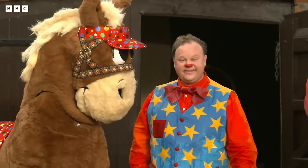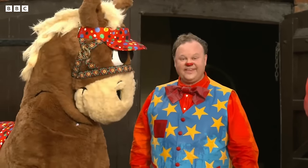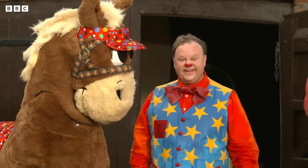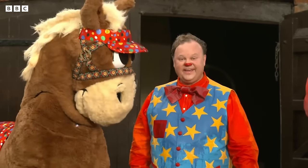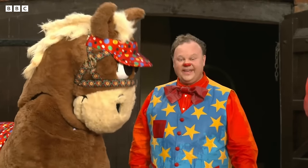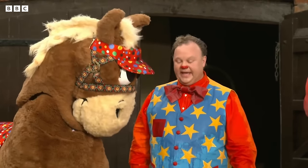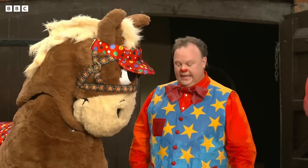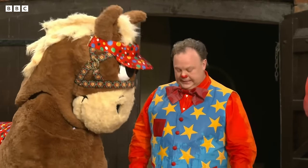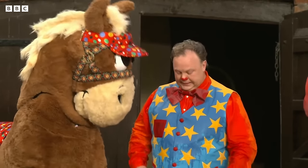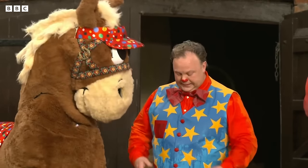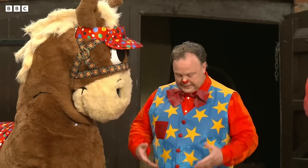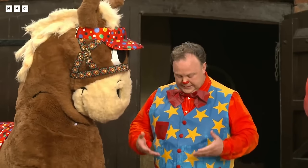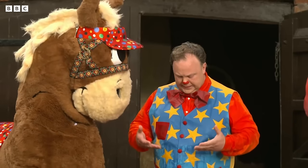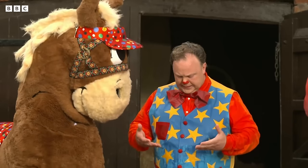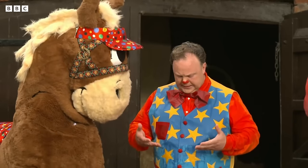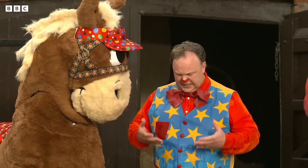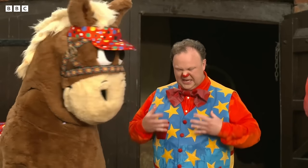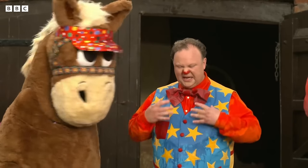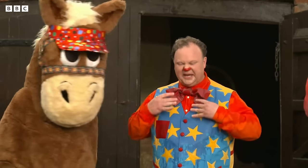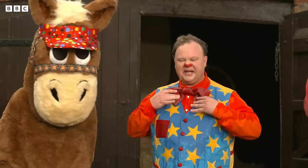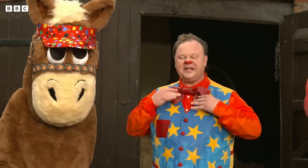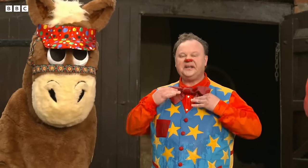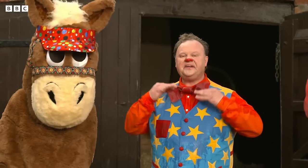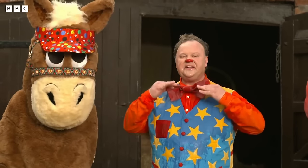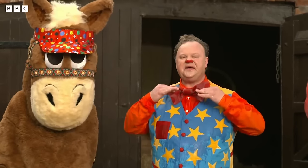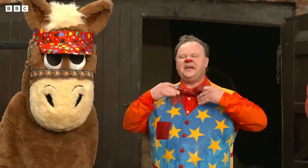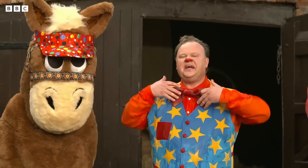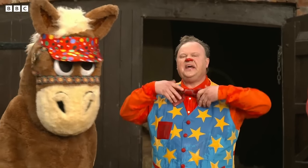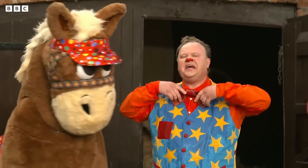Do you feel cooler too, Mr Tumble?